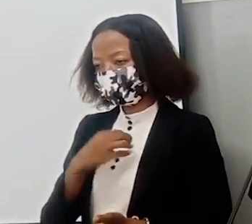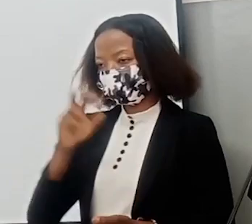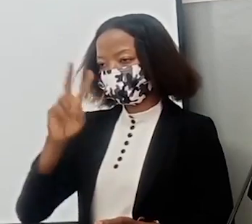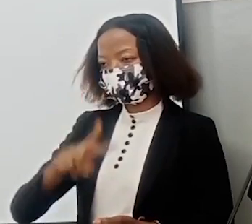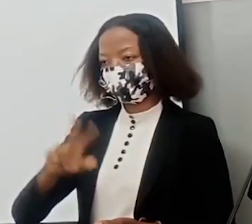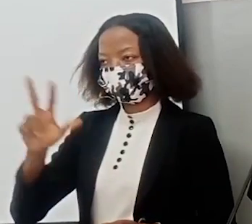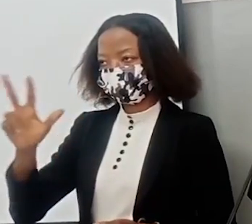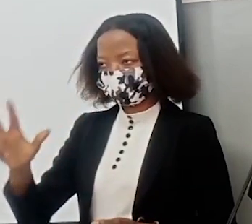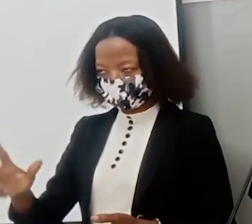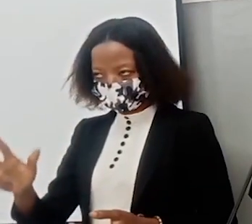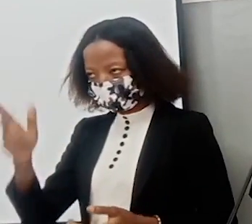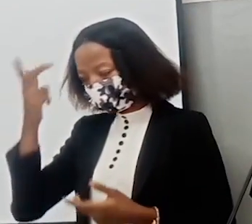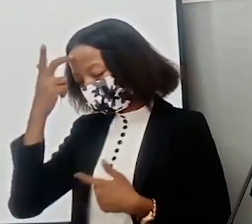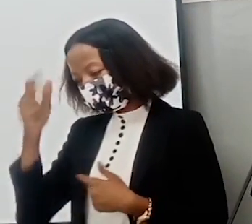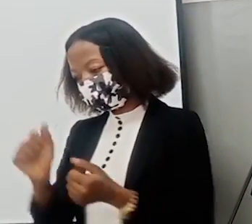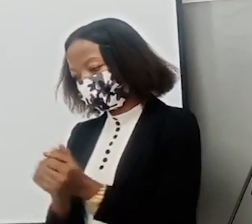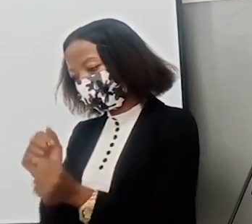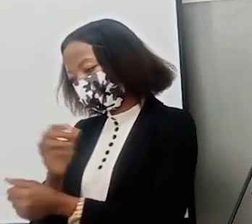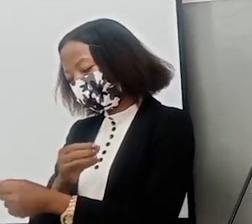523 confirmed cases.